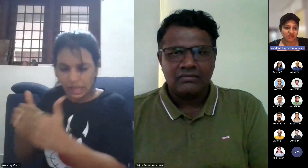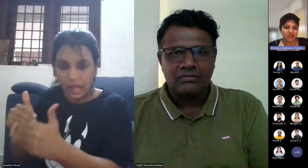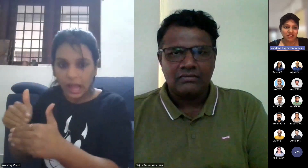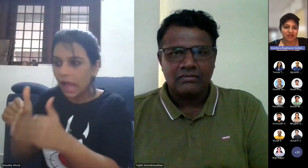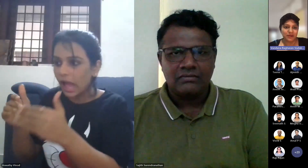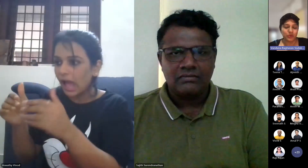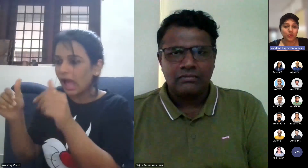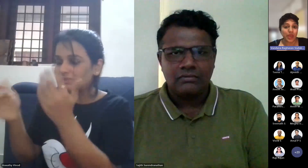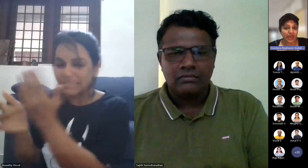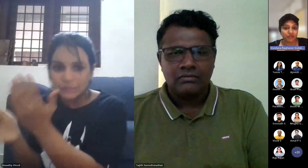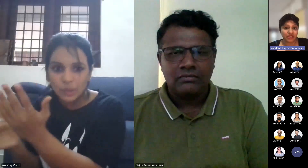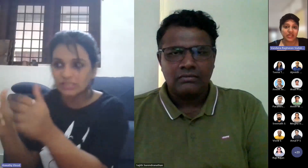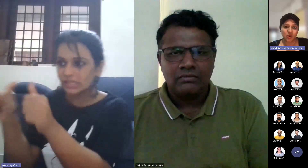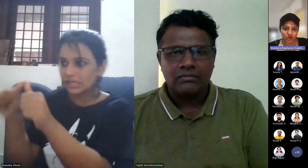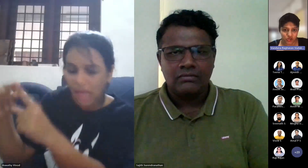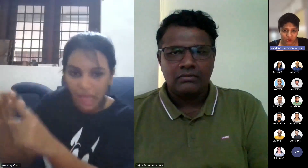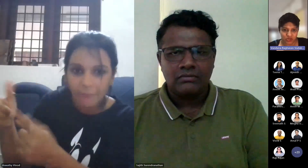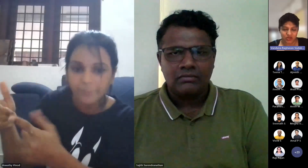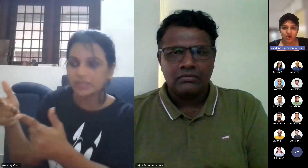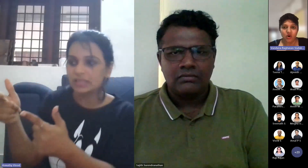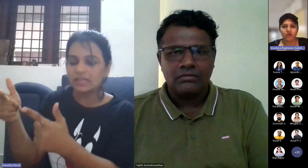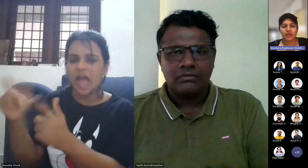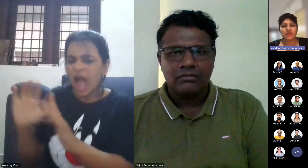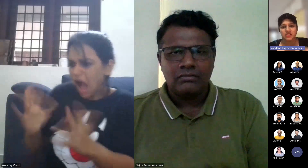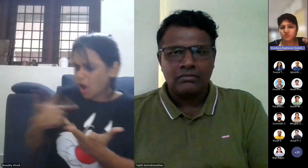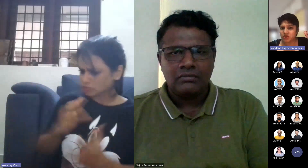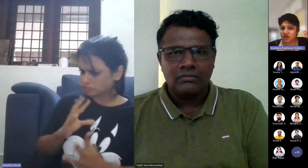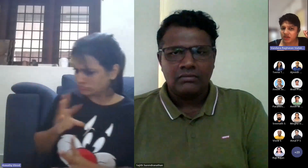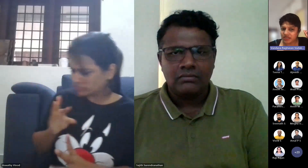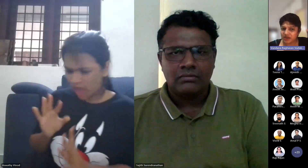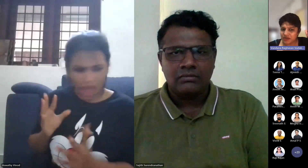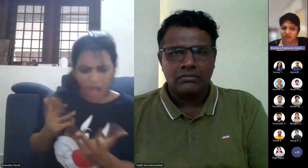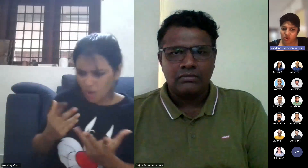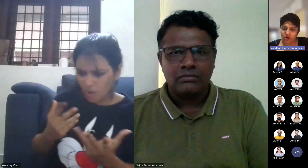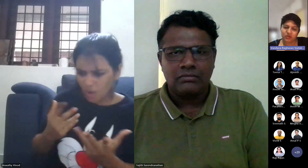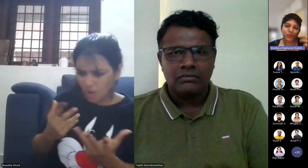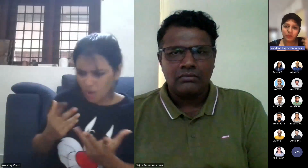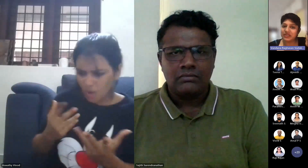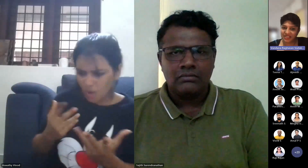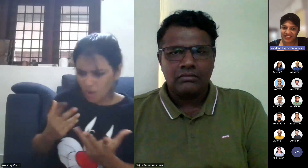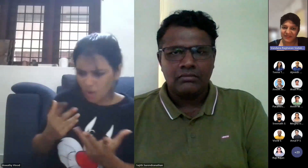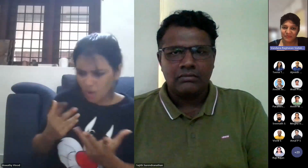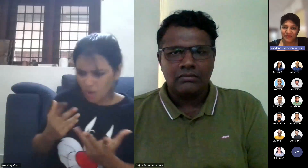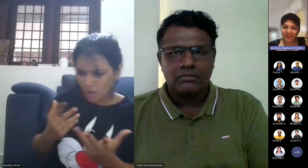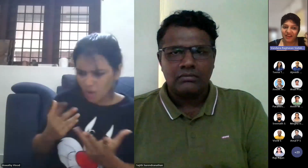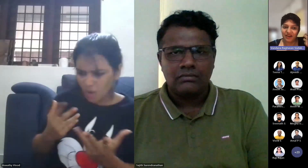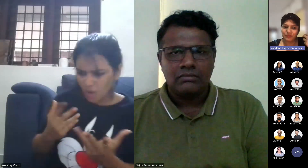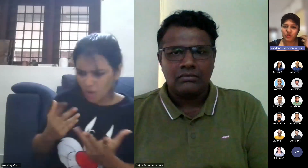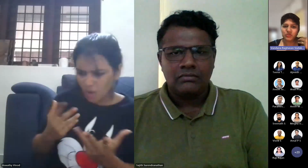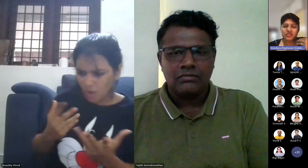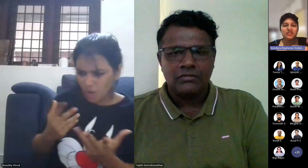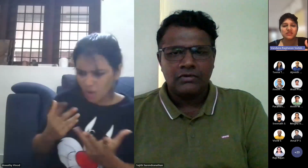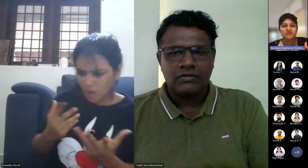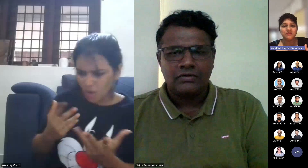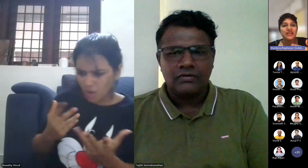applications, where we can contribute, or maybe just put a little bit of thought when we design